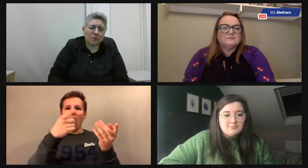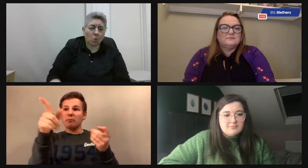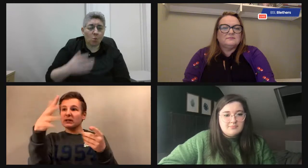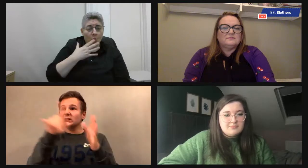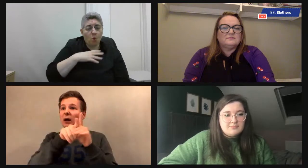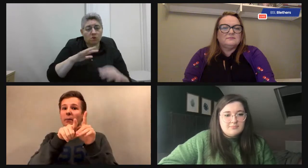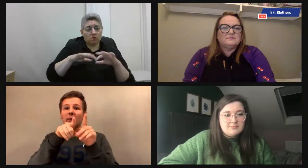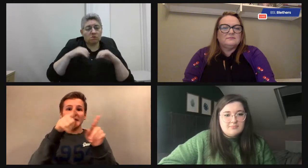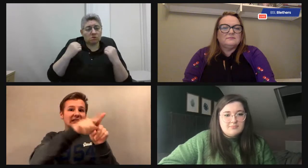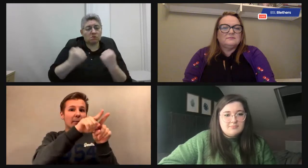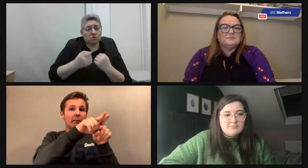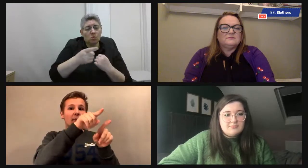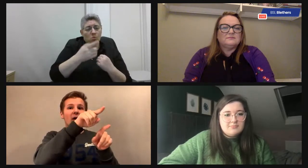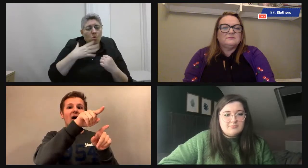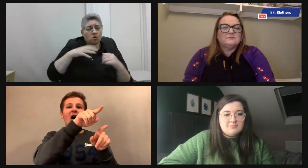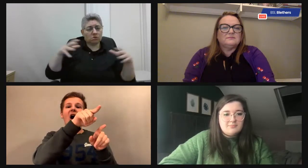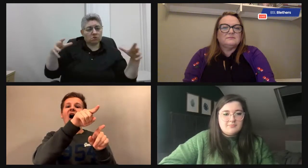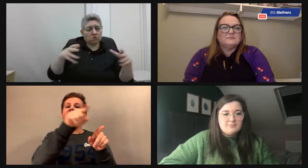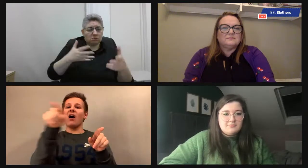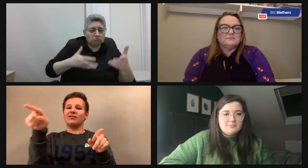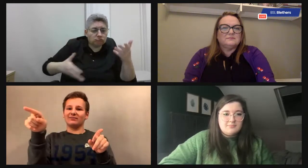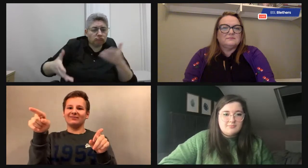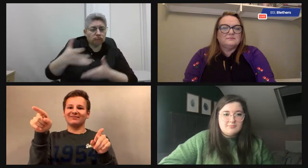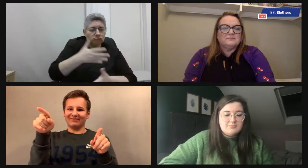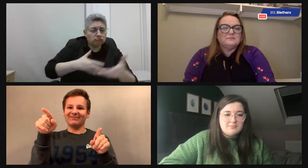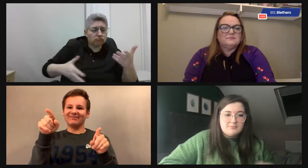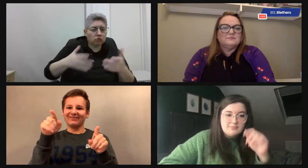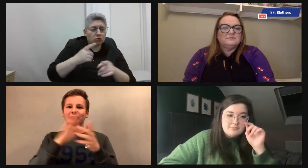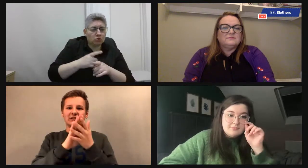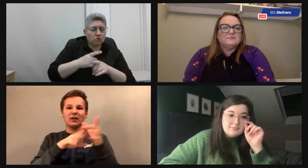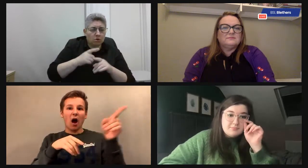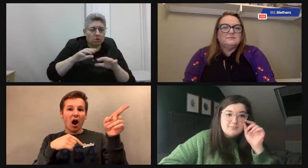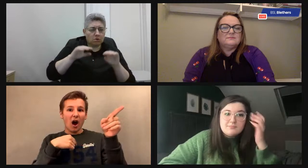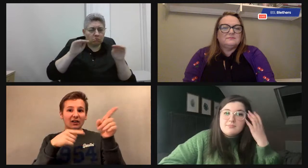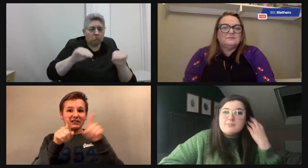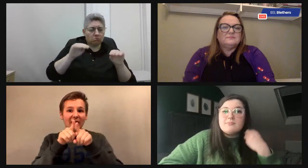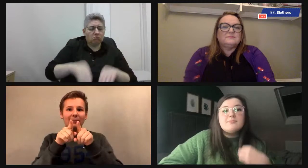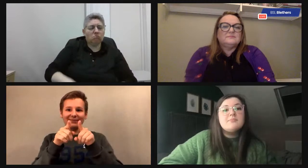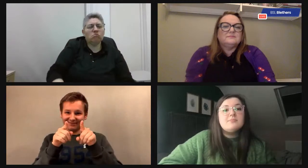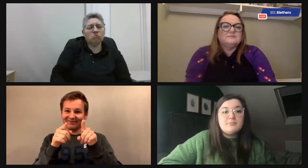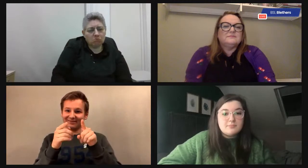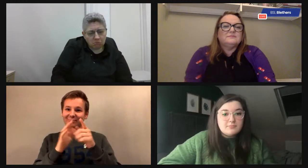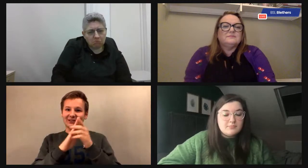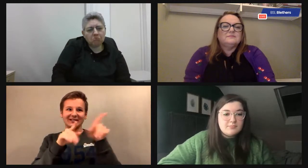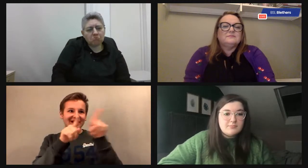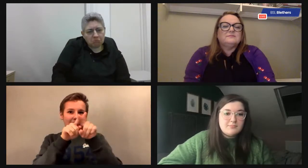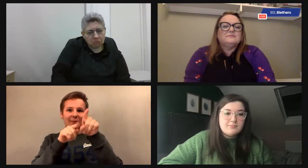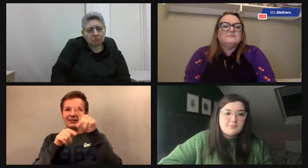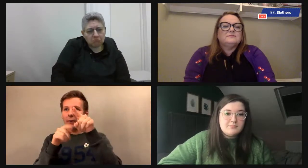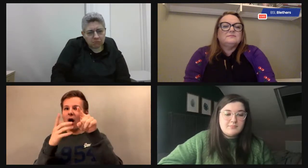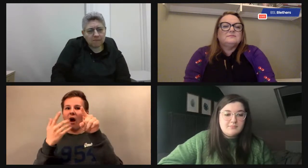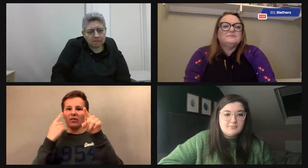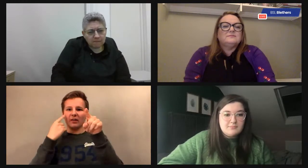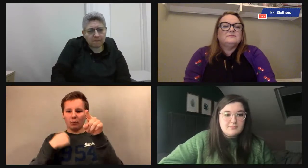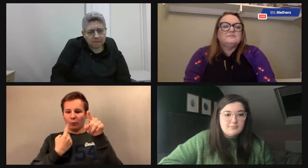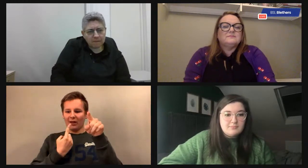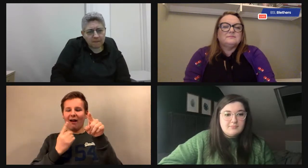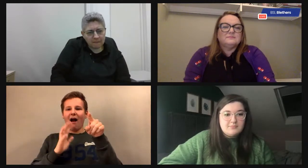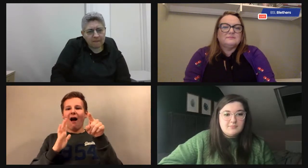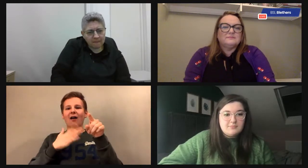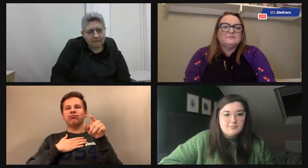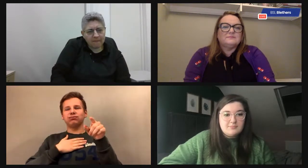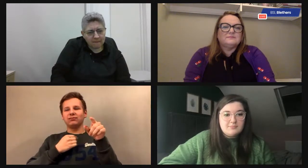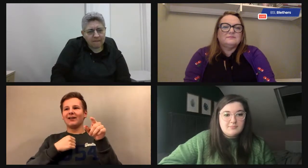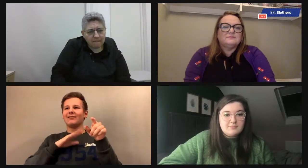and we would have a discussion in school so that you realise that everybody this has happened to other people, so you didn't feel it was So you only think it's